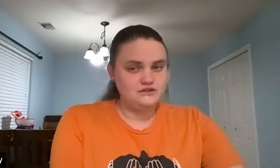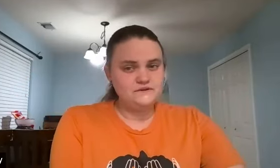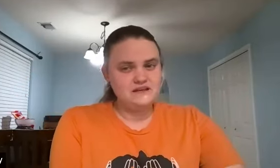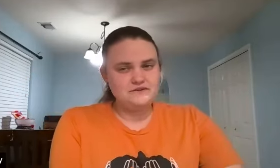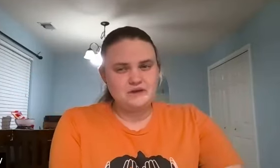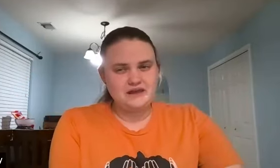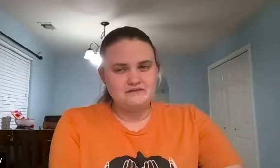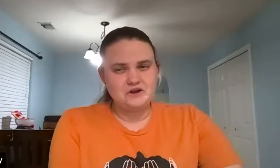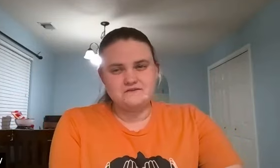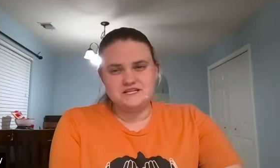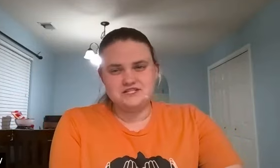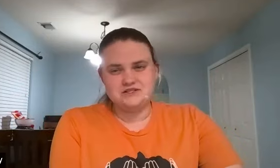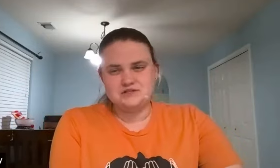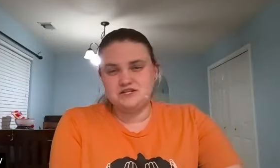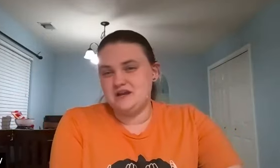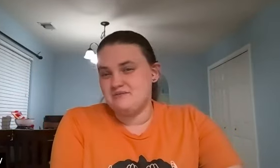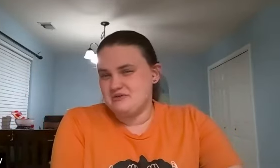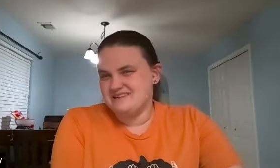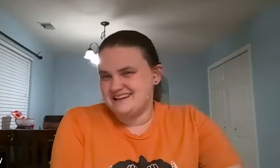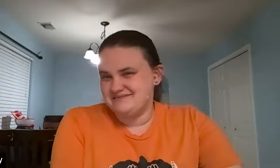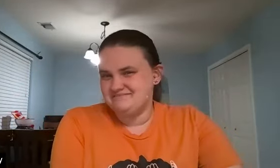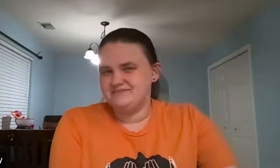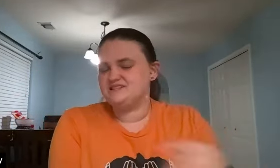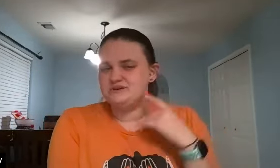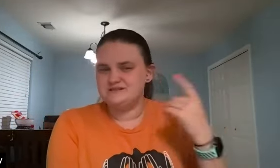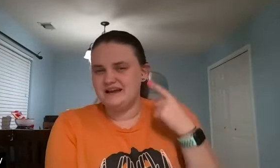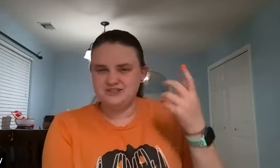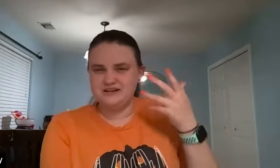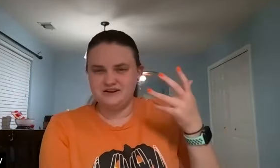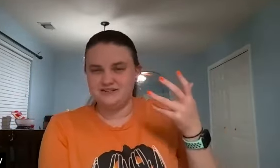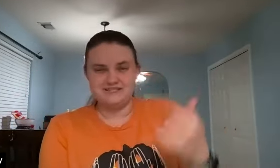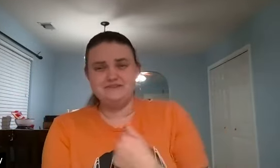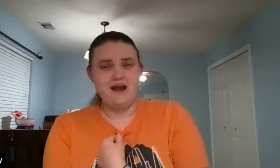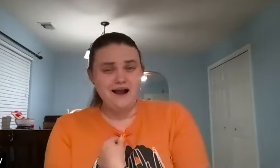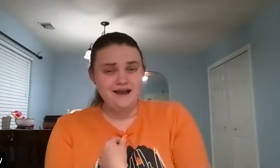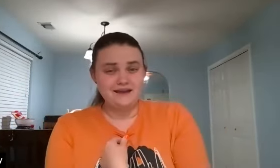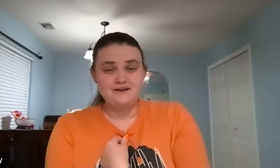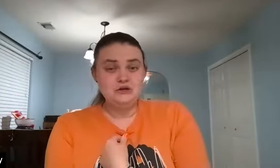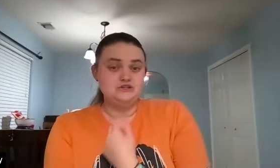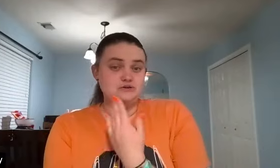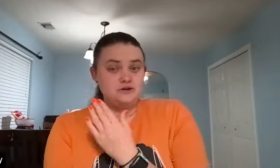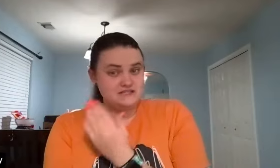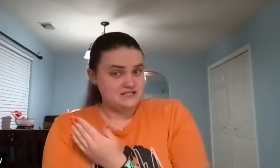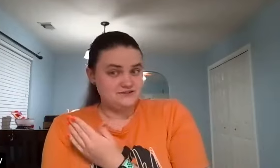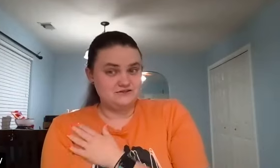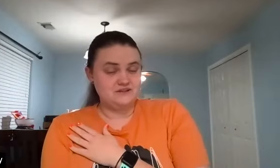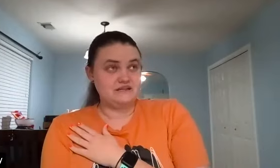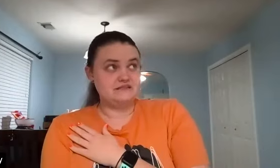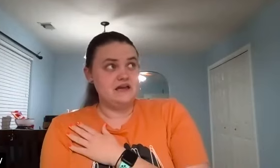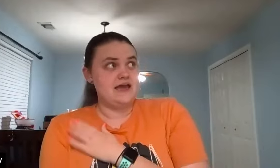don't feel like you can't have a conversation just because you can't remember the sign. That's always like I try to encourage, because even I don't know signs for certain things, and